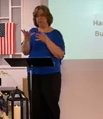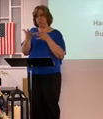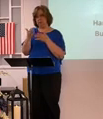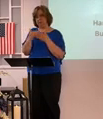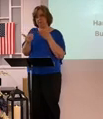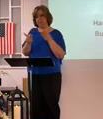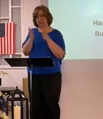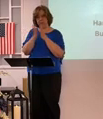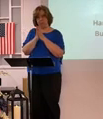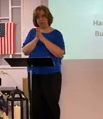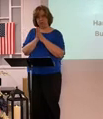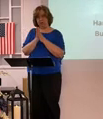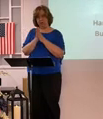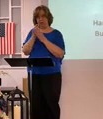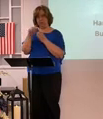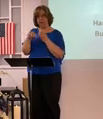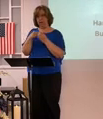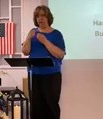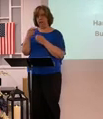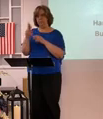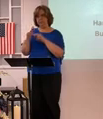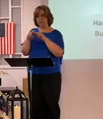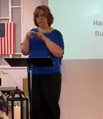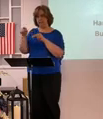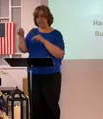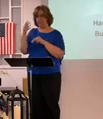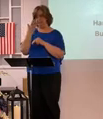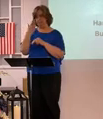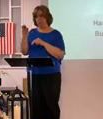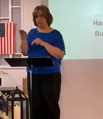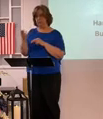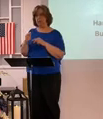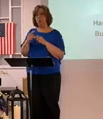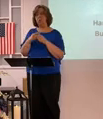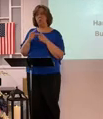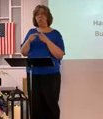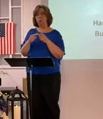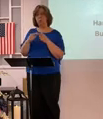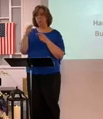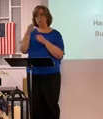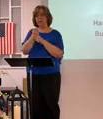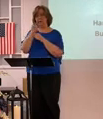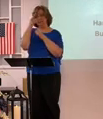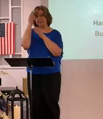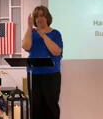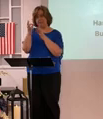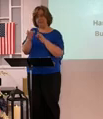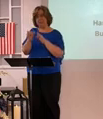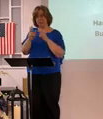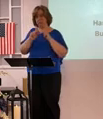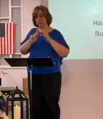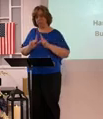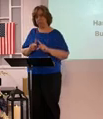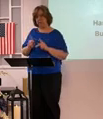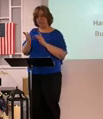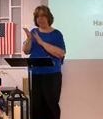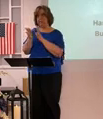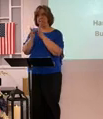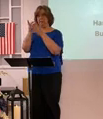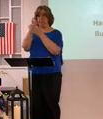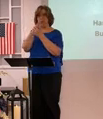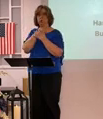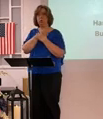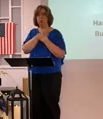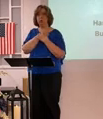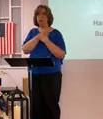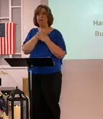pray about, I'll be down front here to pray with you. If you'd like to make a decision, you know, personal decision to accept the Lord